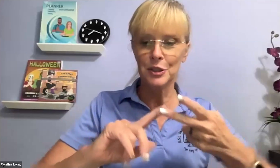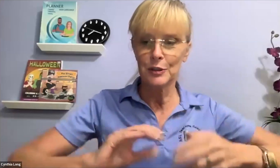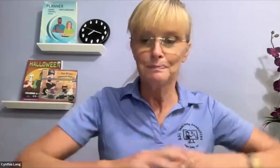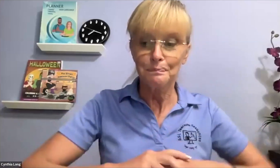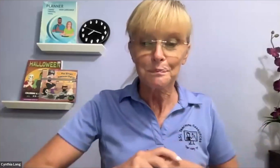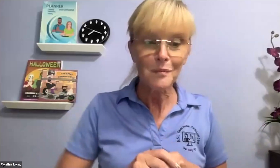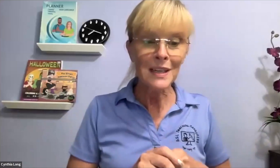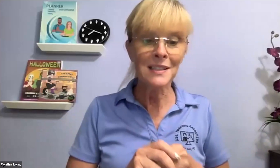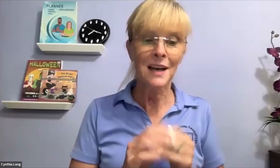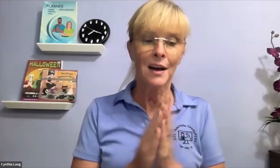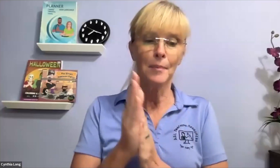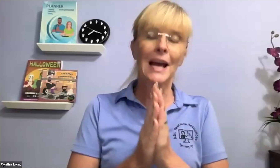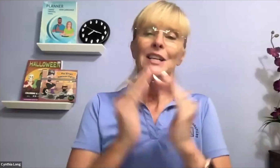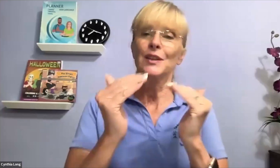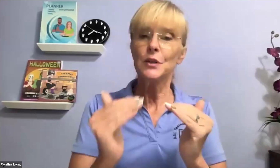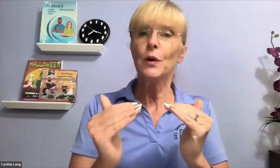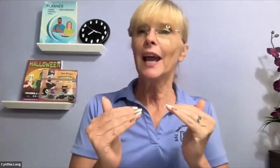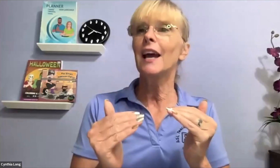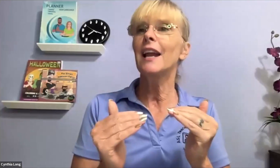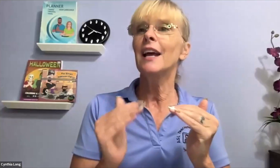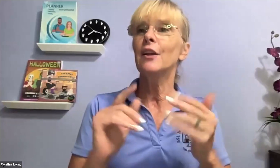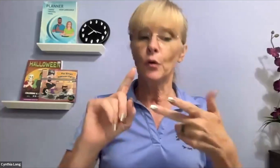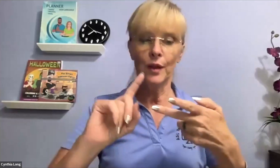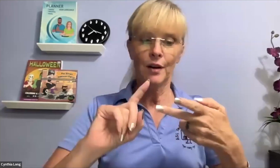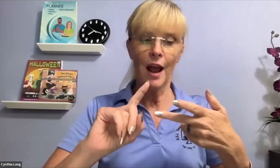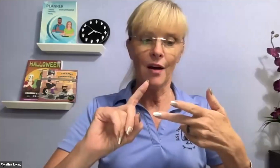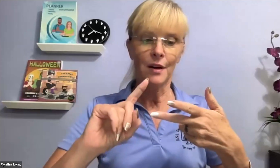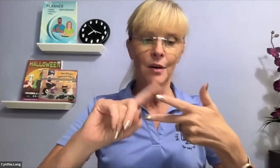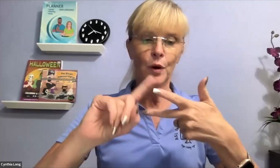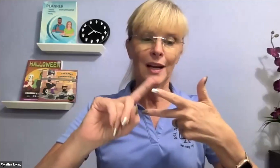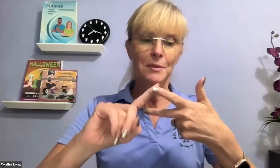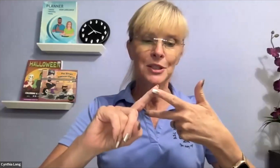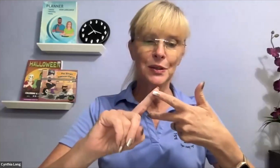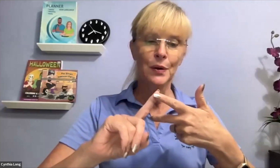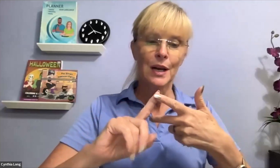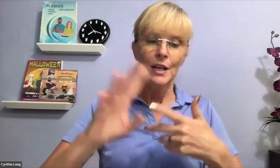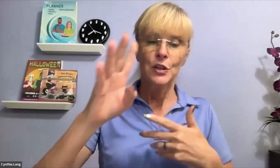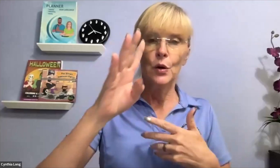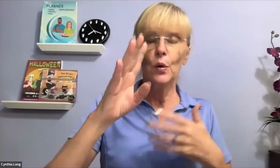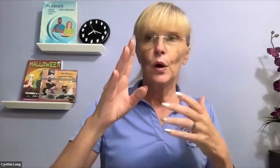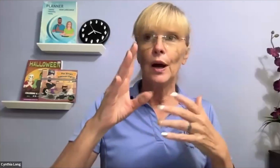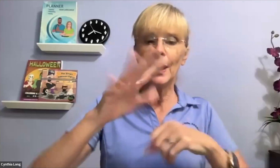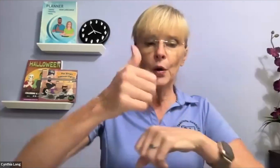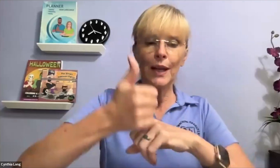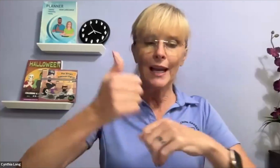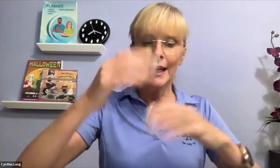2. So let's go ahead and go there now. We're at number 2. So